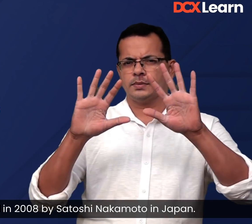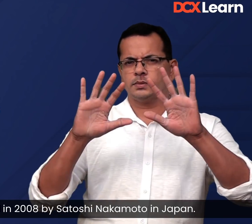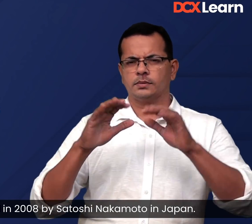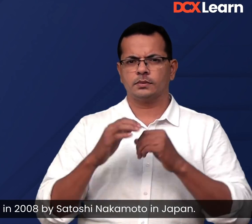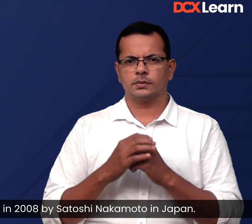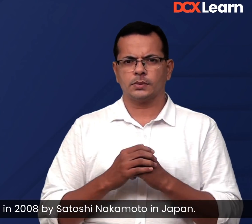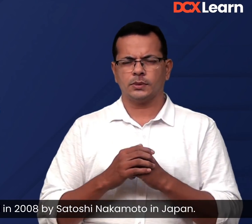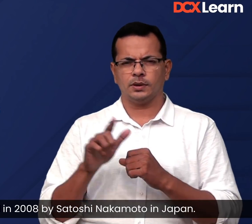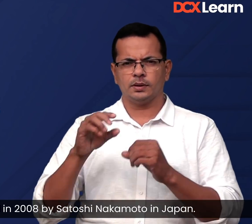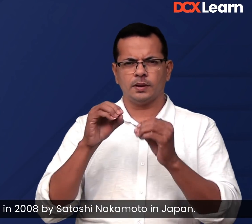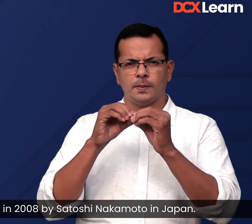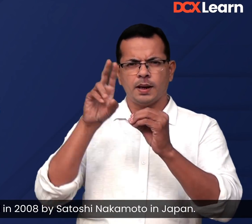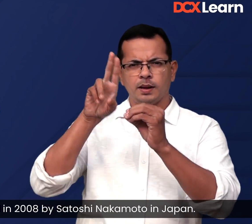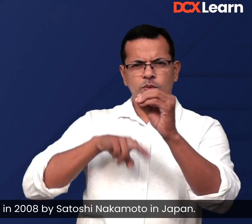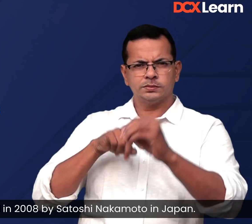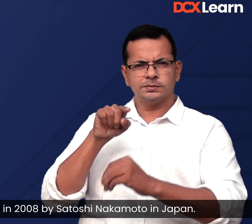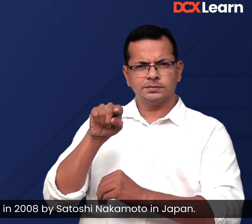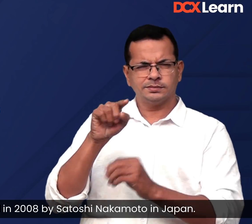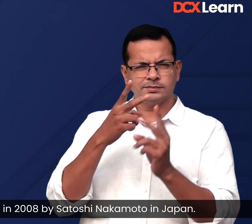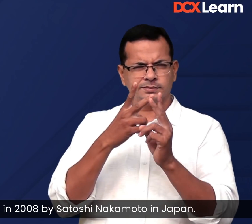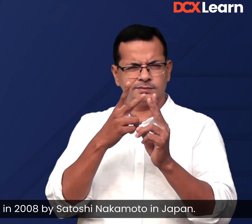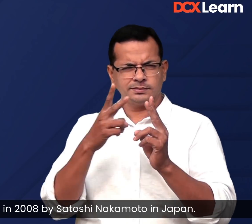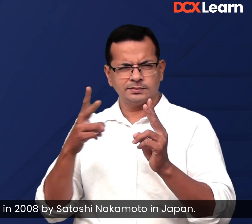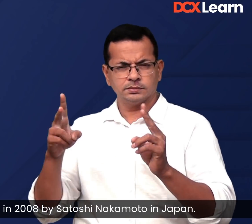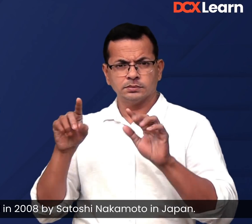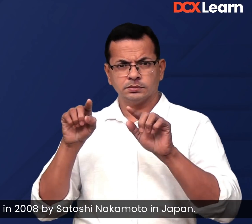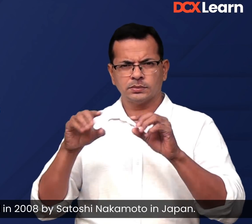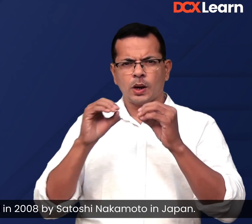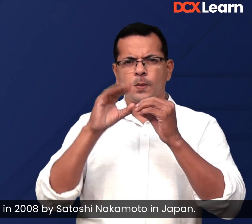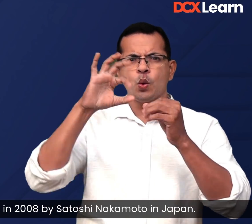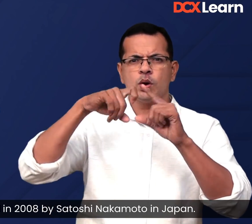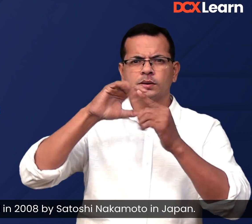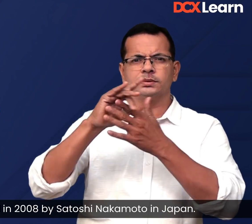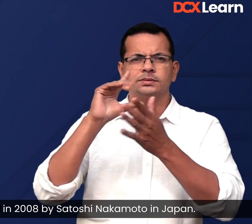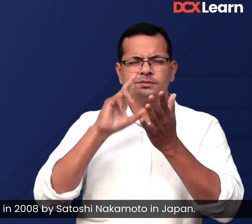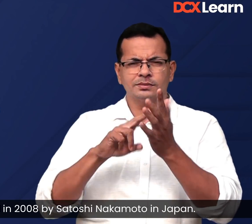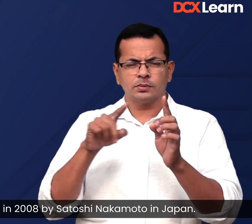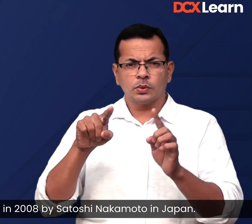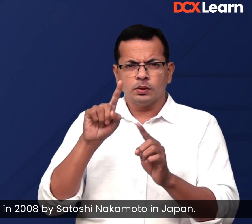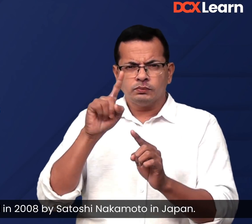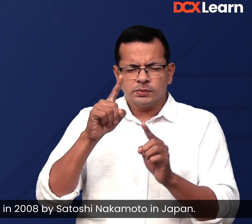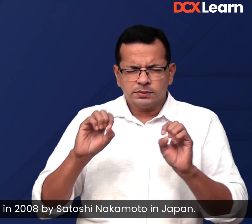bitcoin was first started in 2008 by satoshi nagamoto in japan